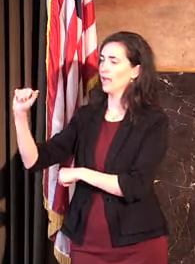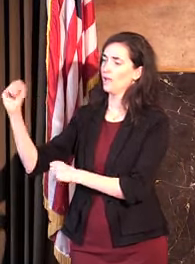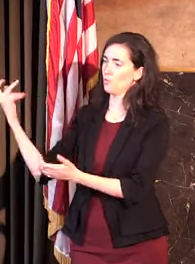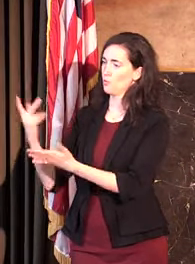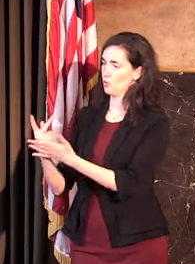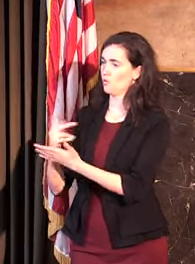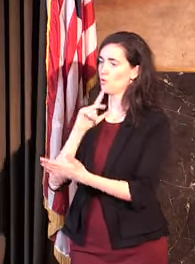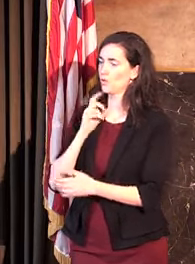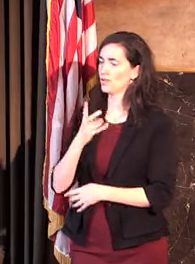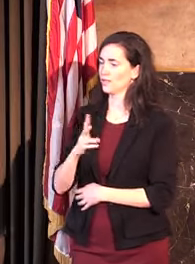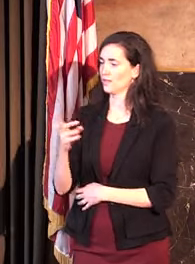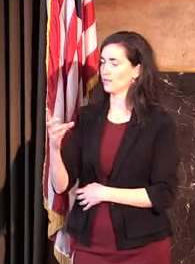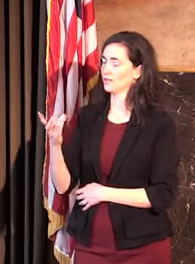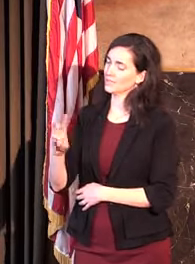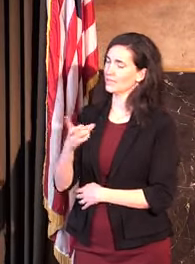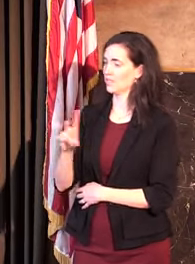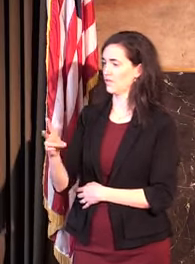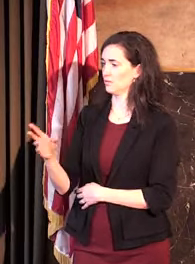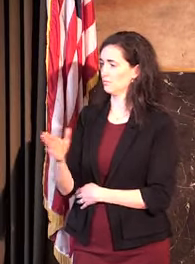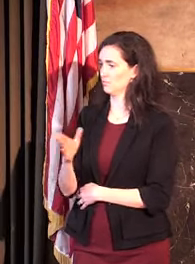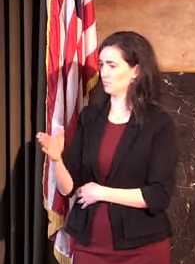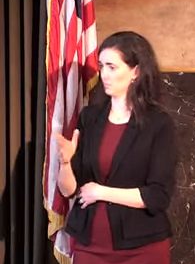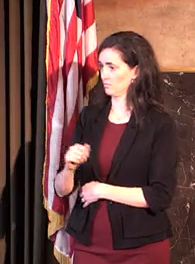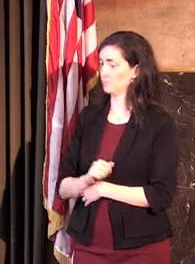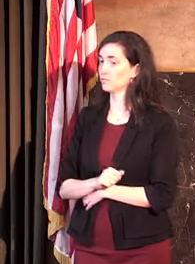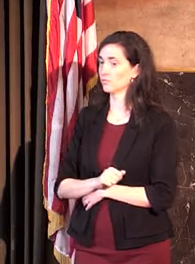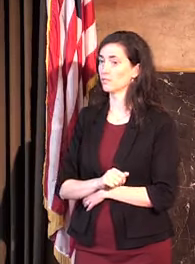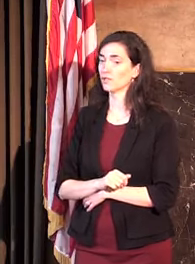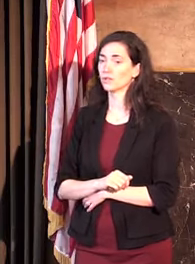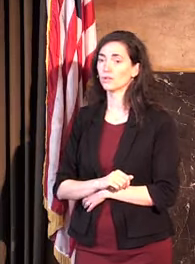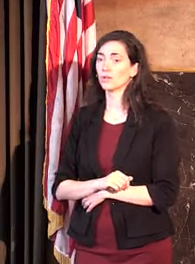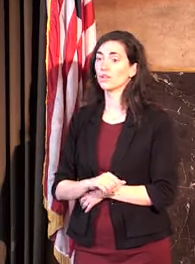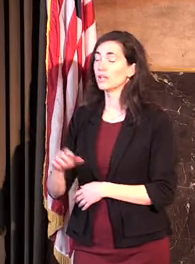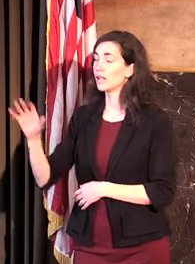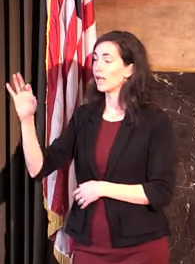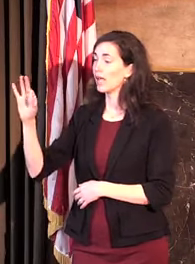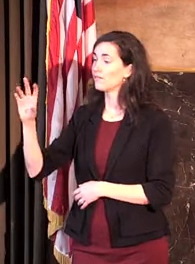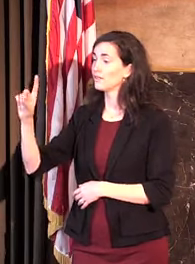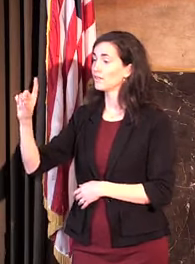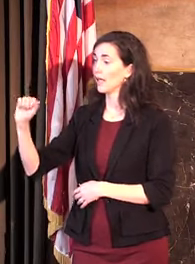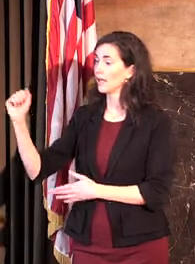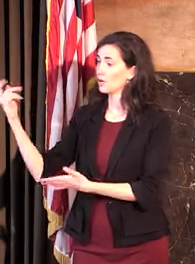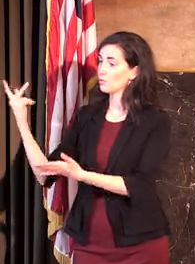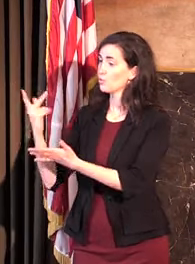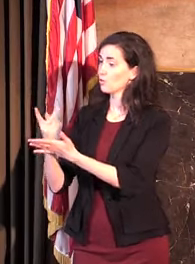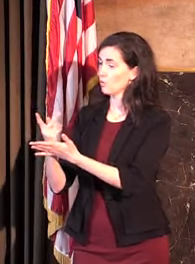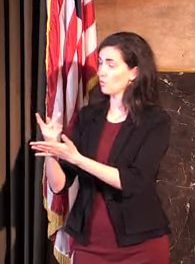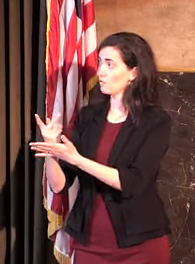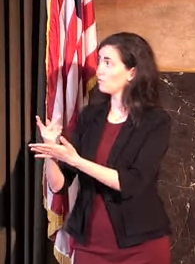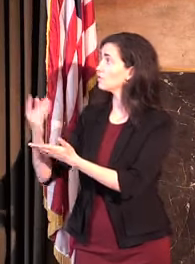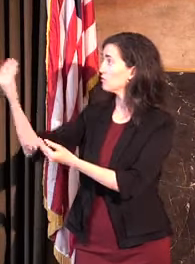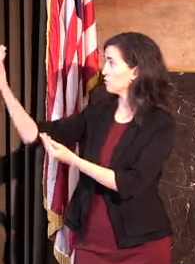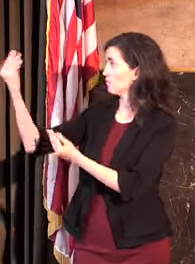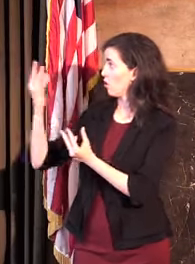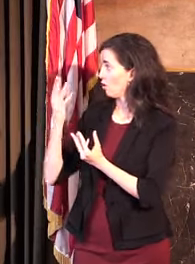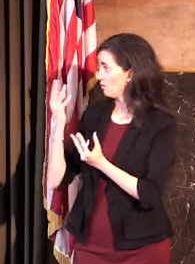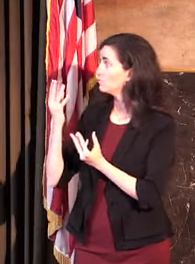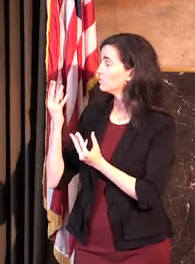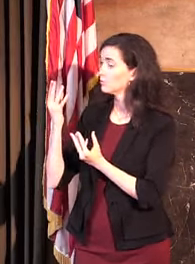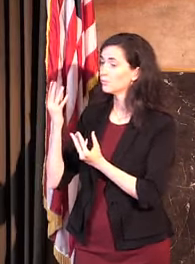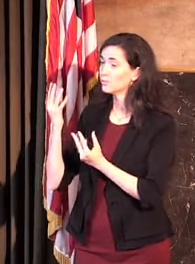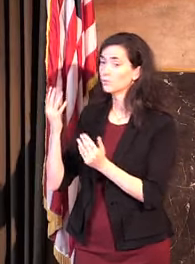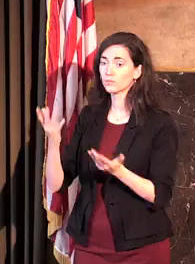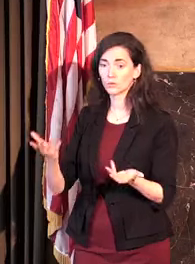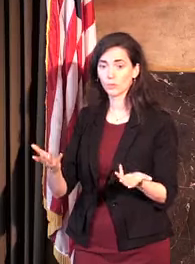now. And you know, the FDA authorization comes to us, and that we should all